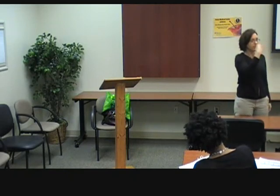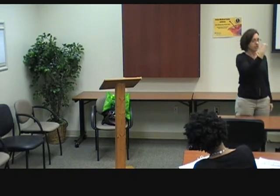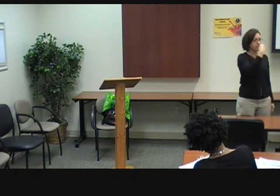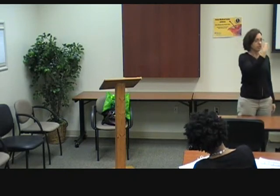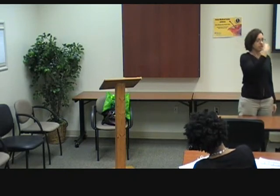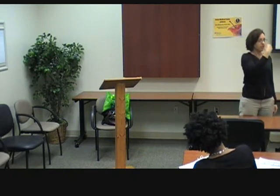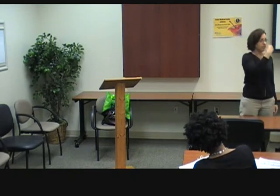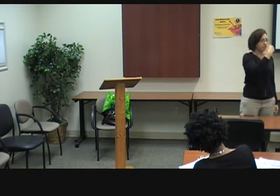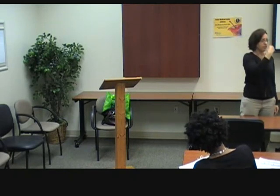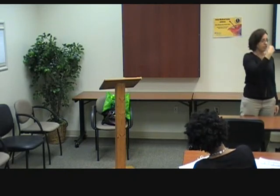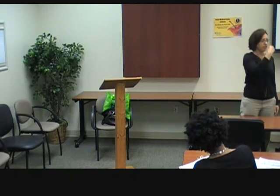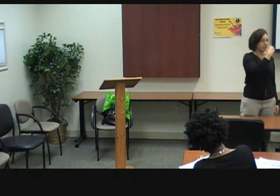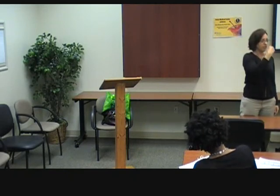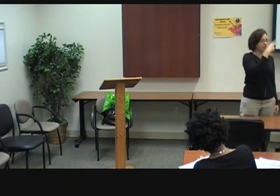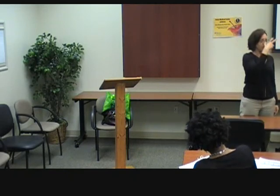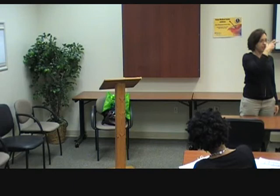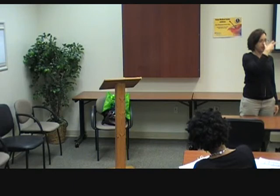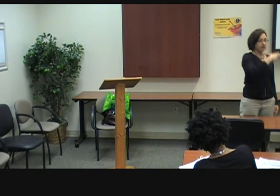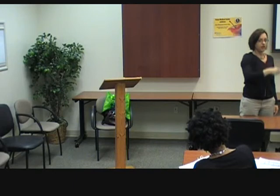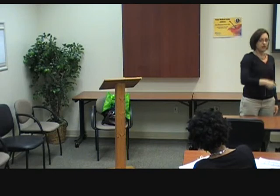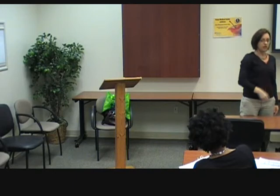I don't know if that's it or not, but that Oh.